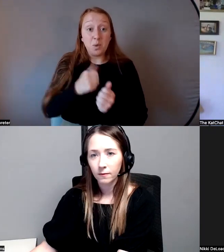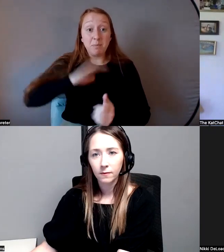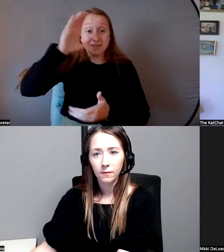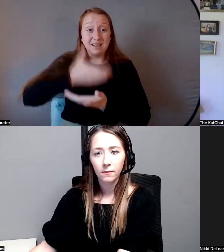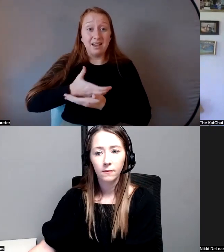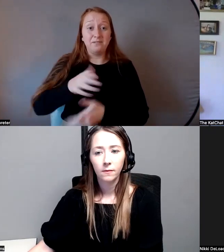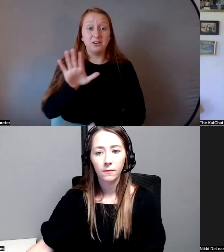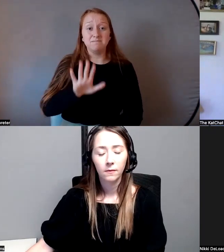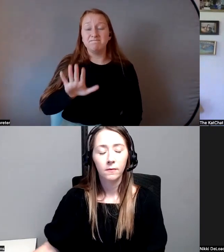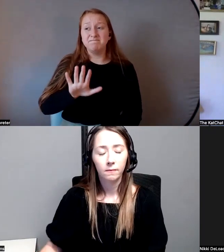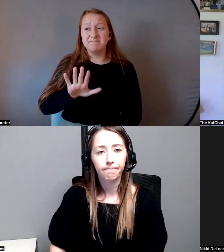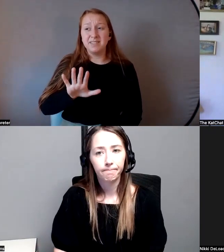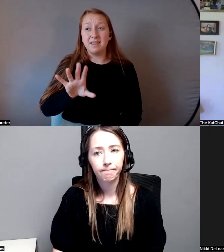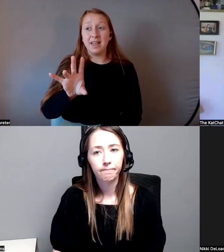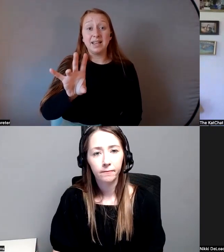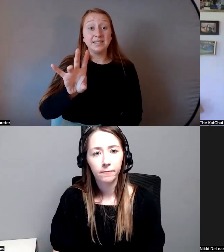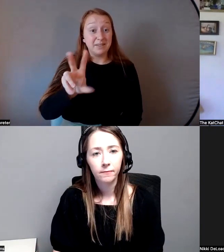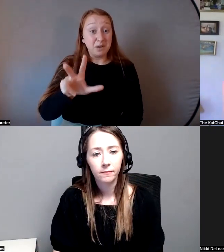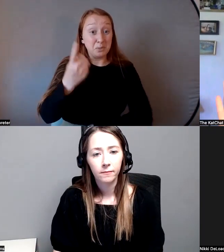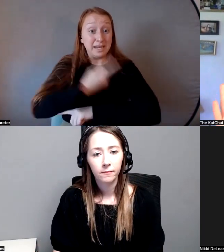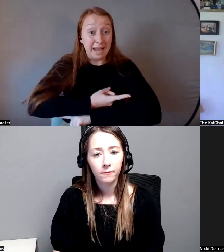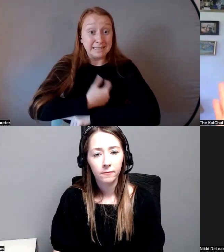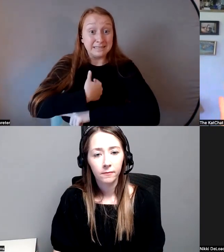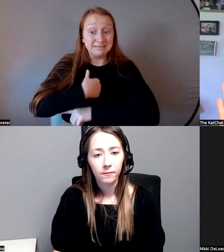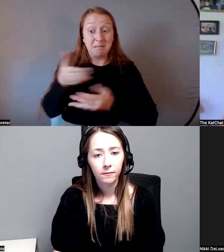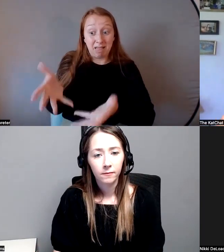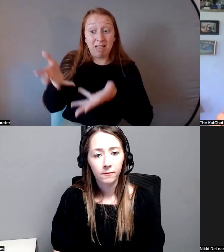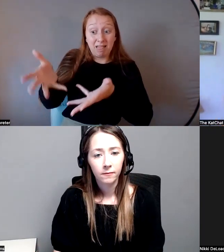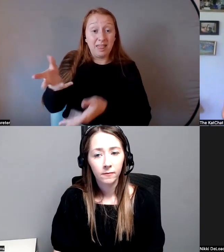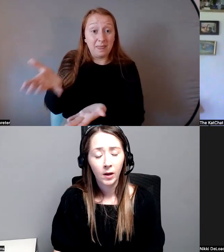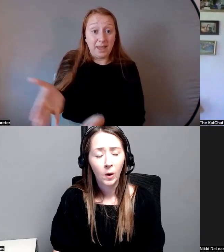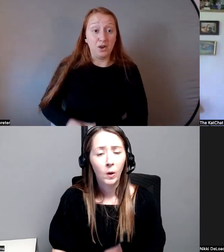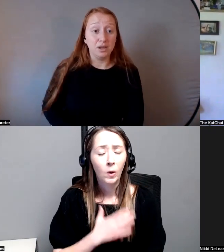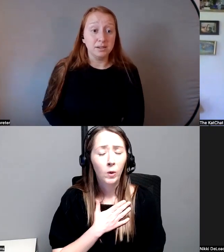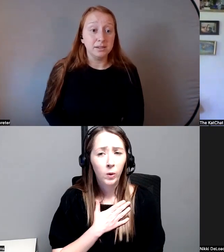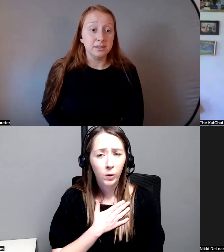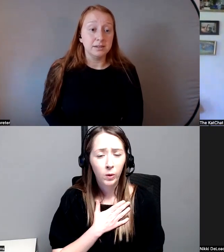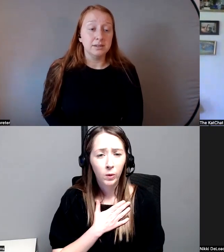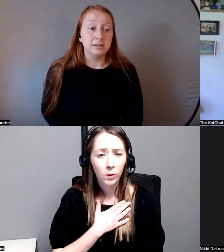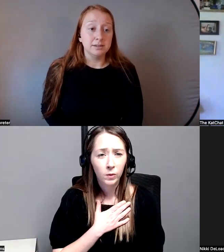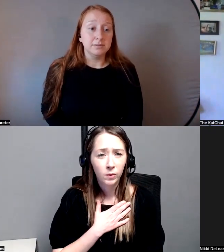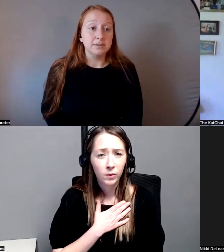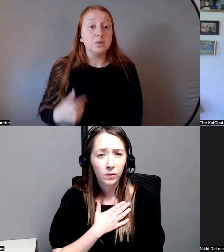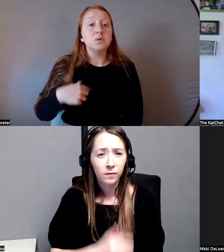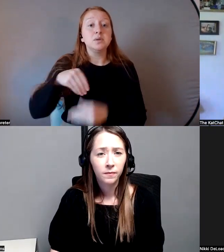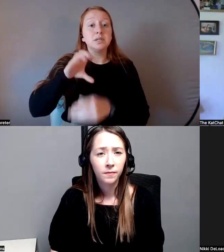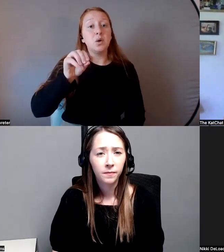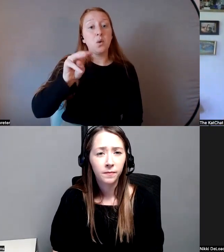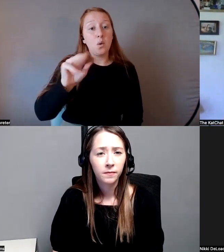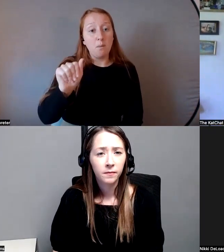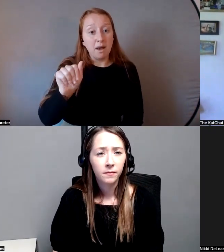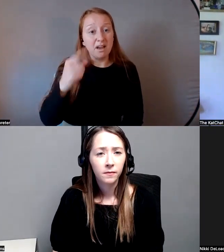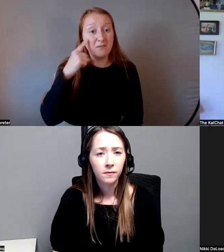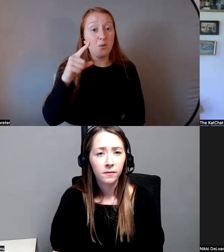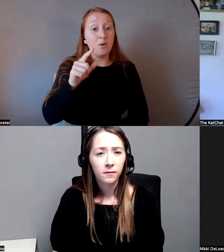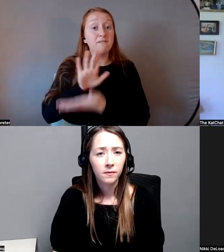for 73 days, the whole summer. So, and he was in coma for